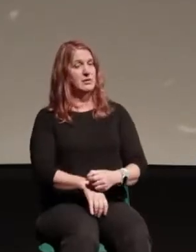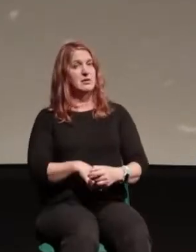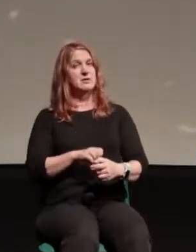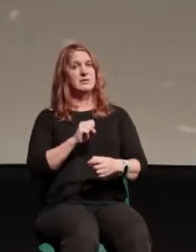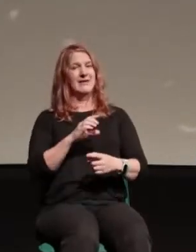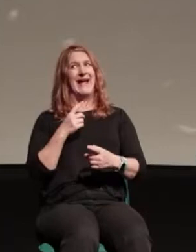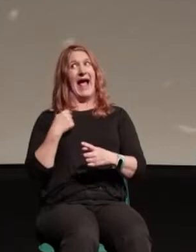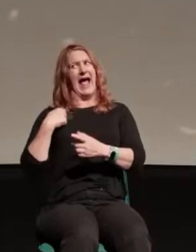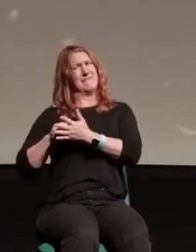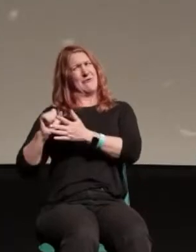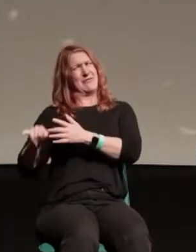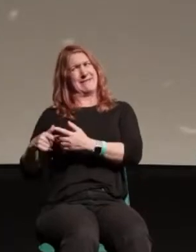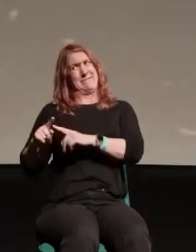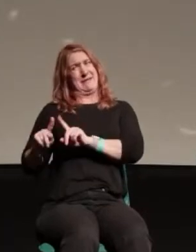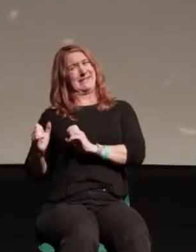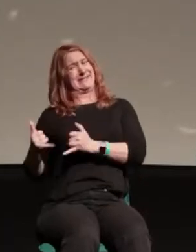even though I wrote them. So,